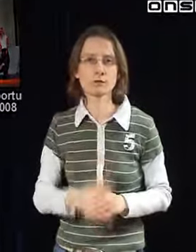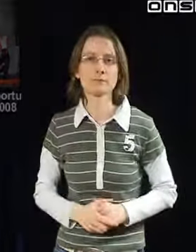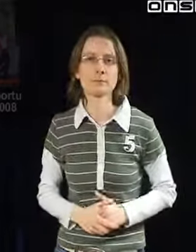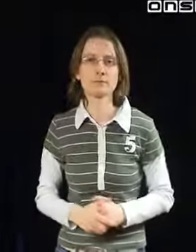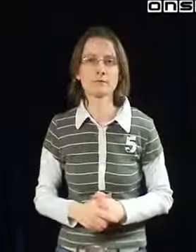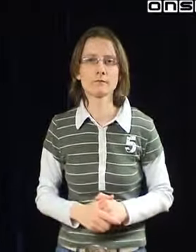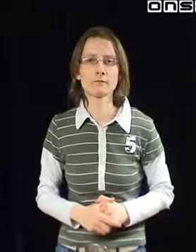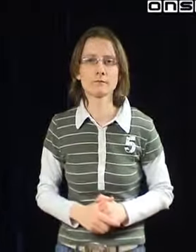so